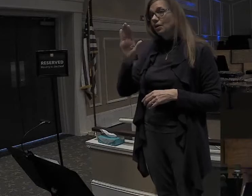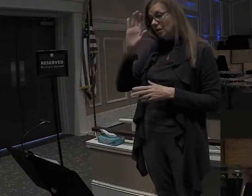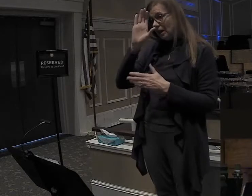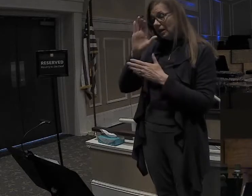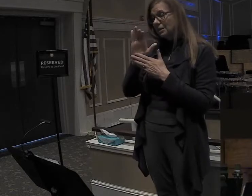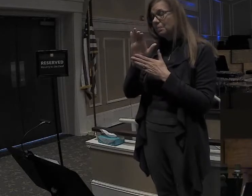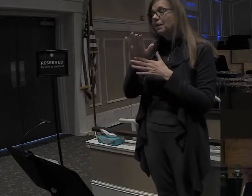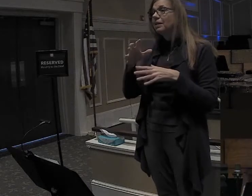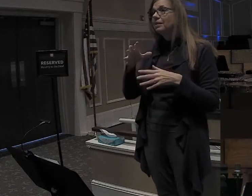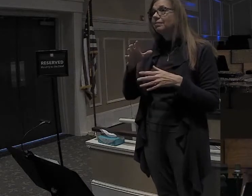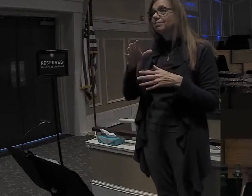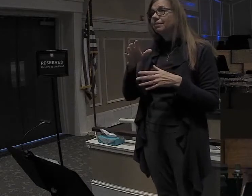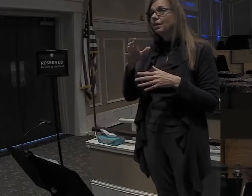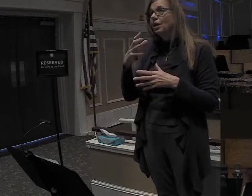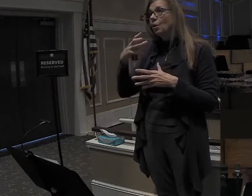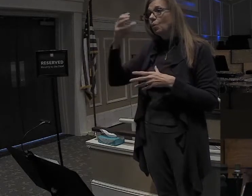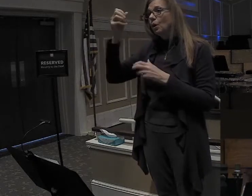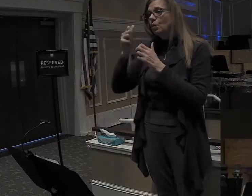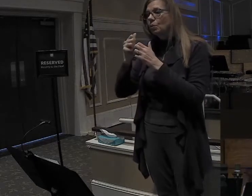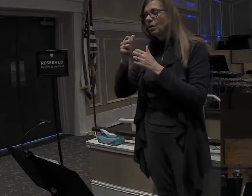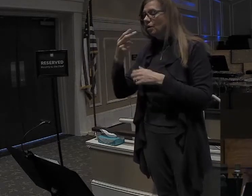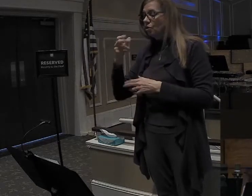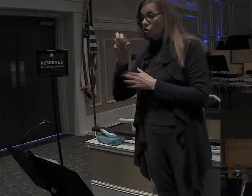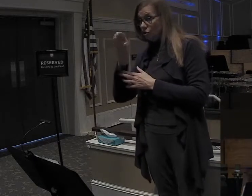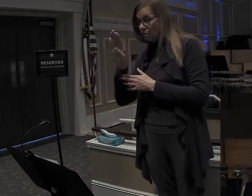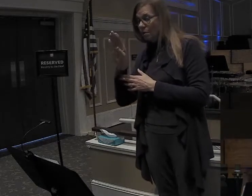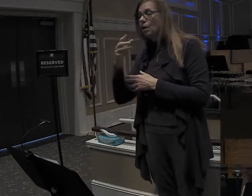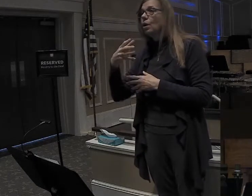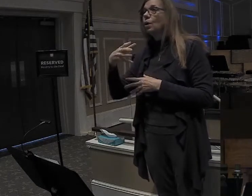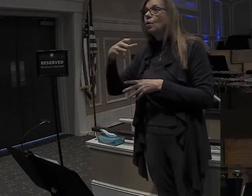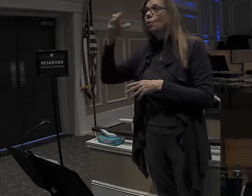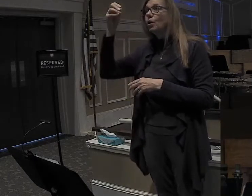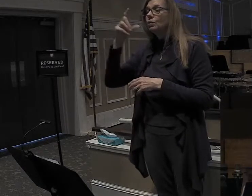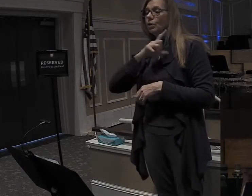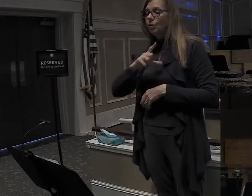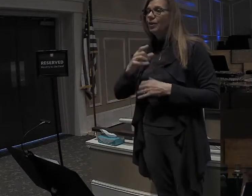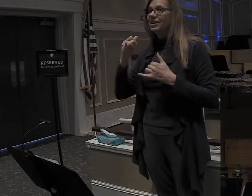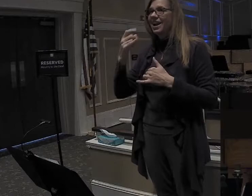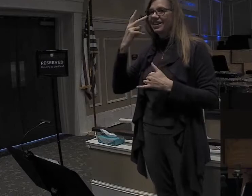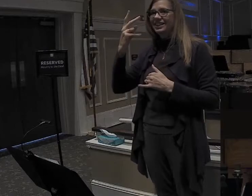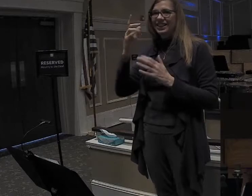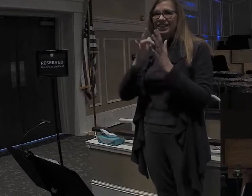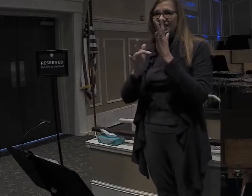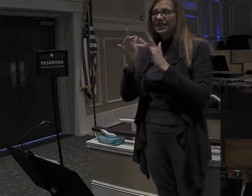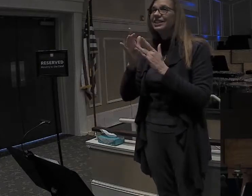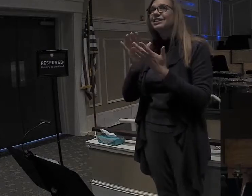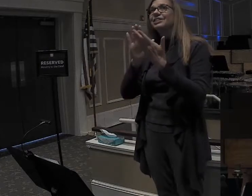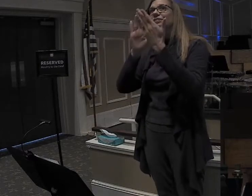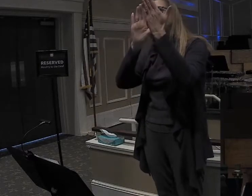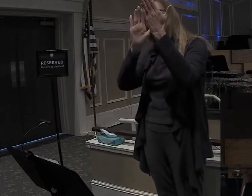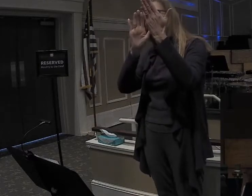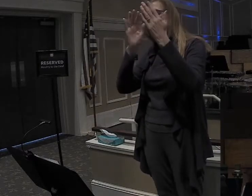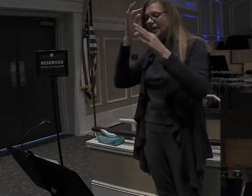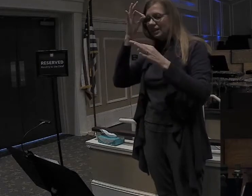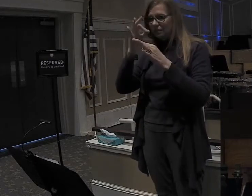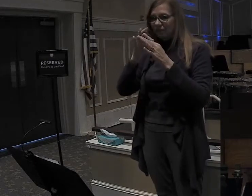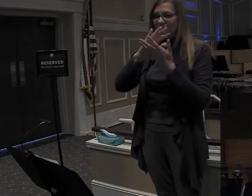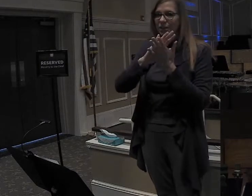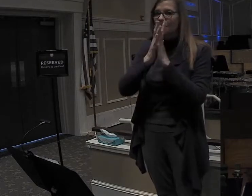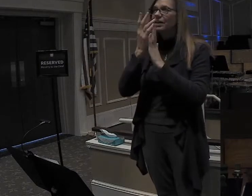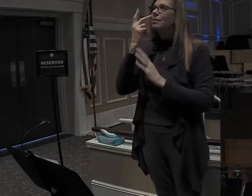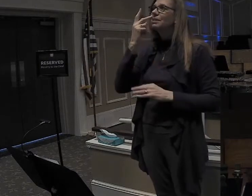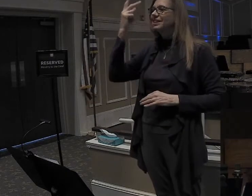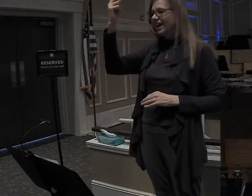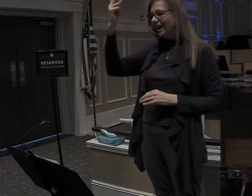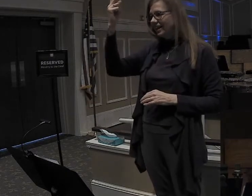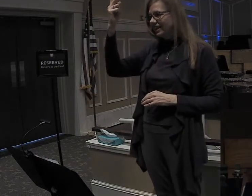this weekend. Many of you know Herb. He now sees his Savior face to face. His faith has become sight. And